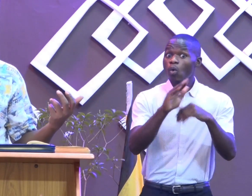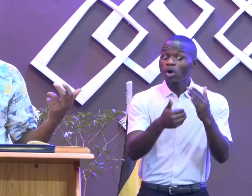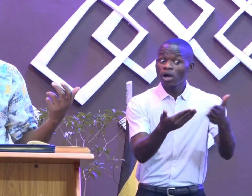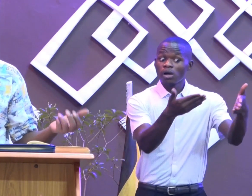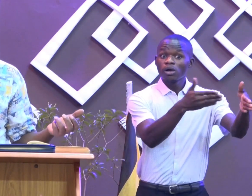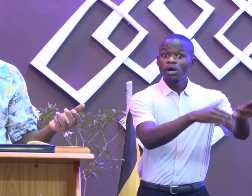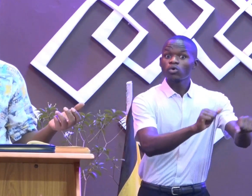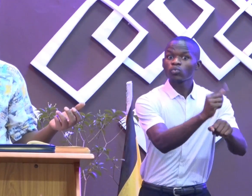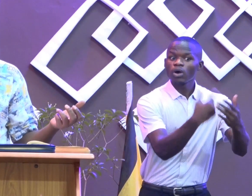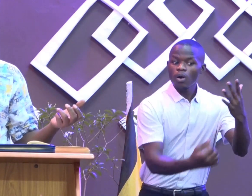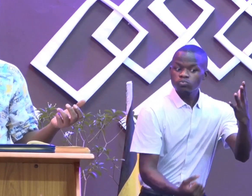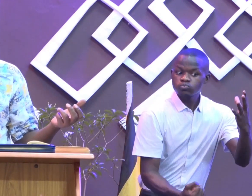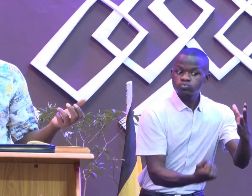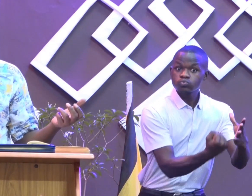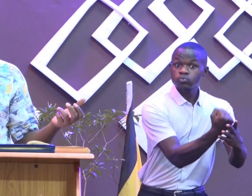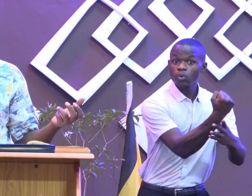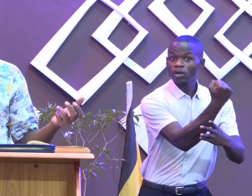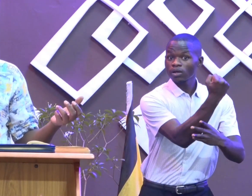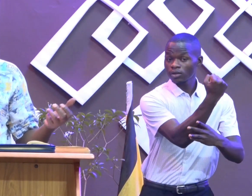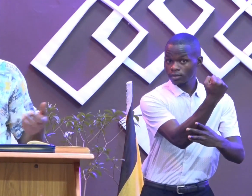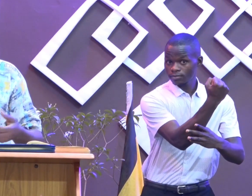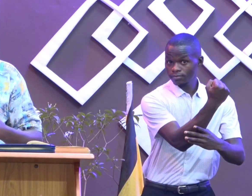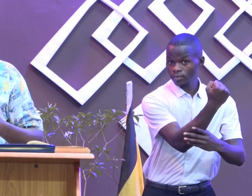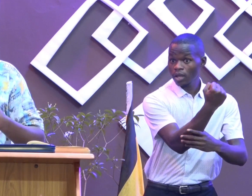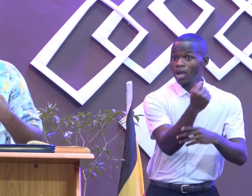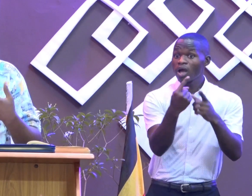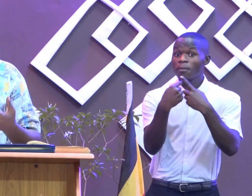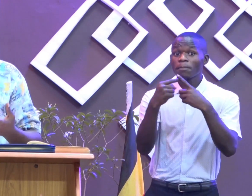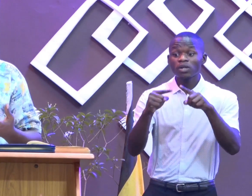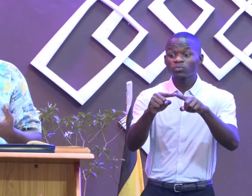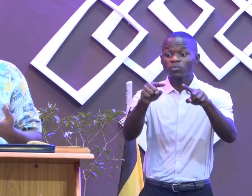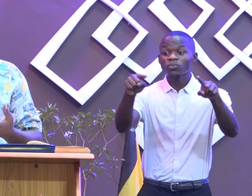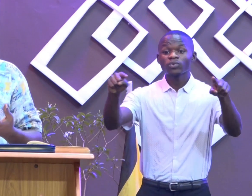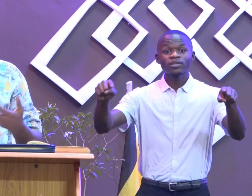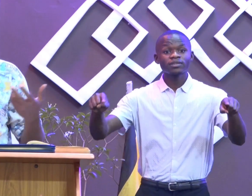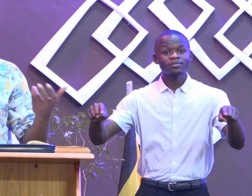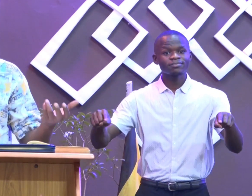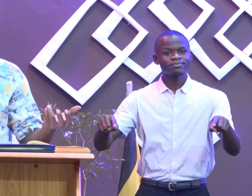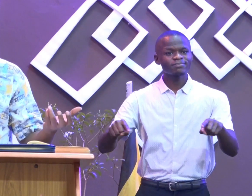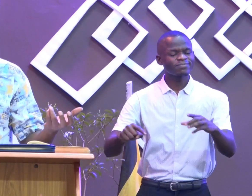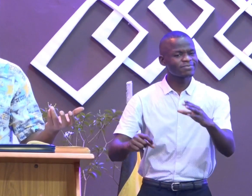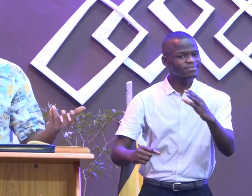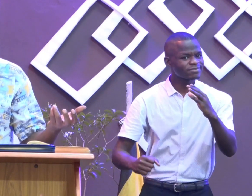balizuukirizibwa obutavunda. And the dead will be raised incorruptible. Na ife tuluzuukirira.